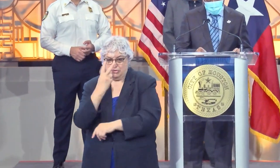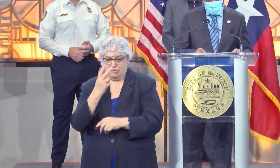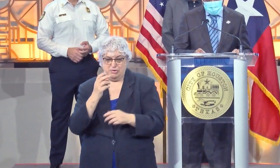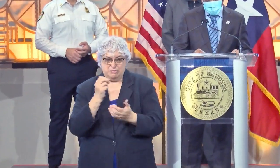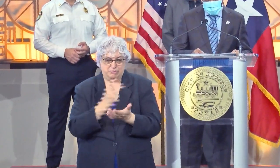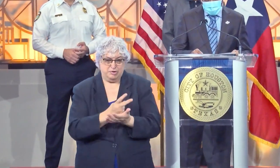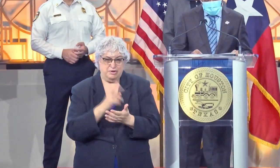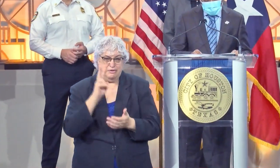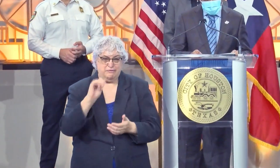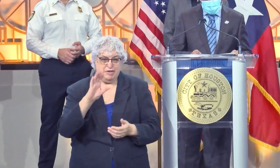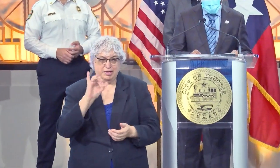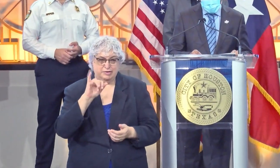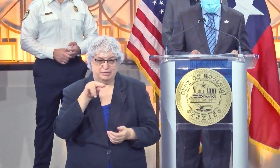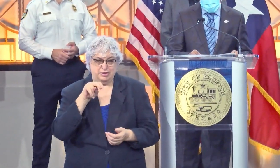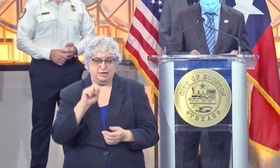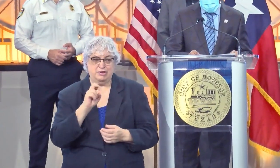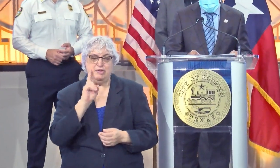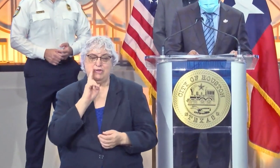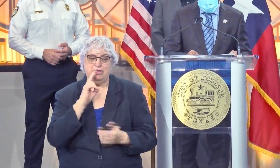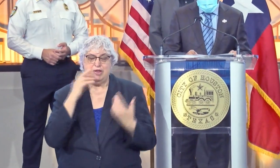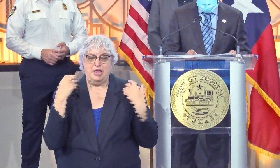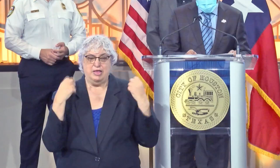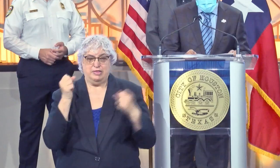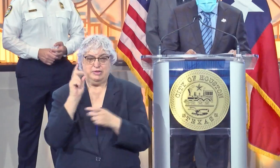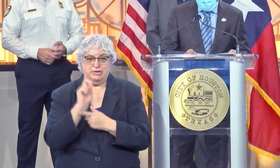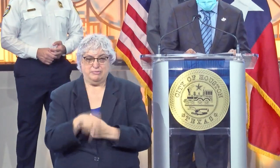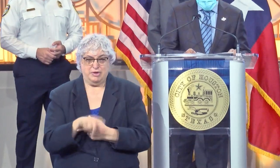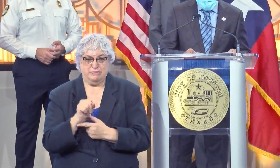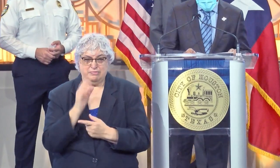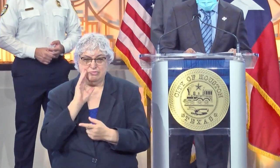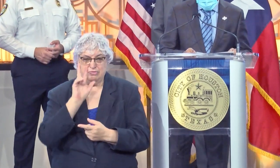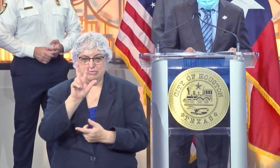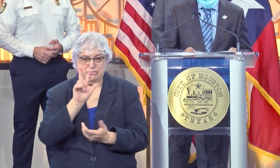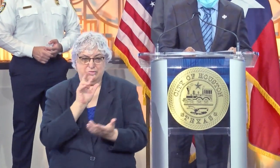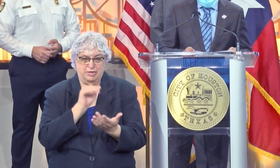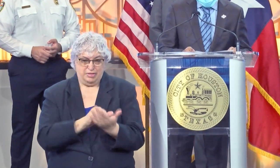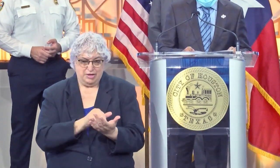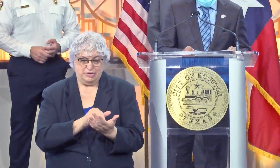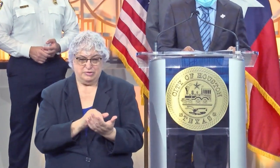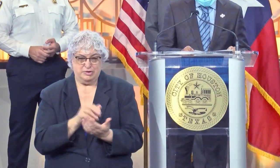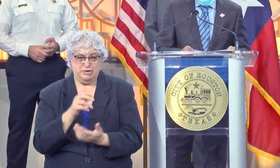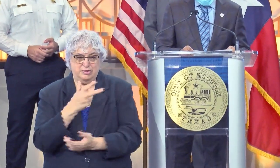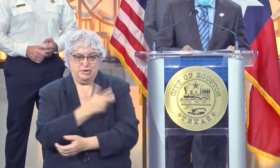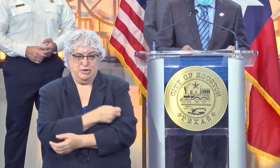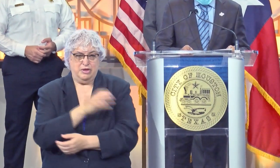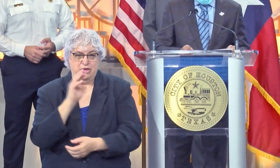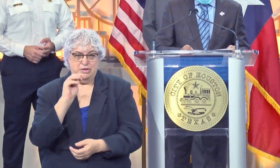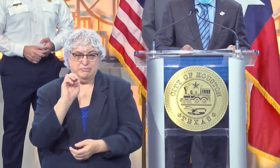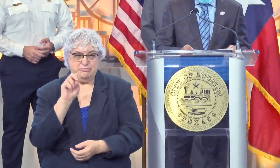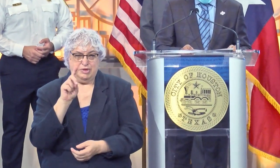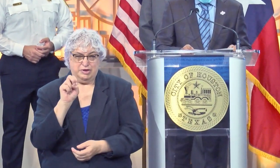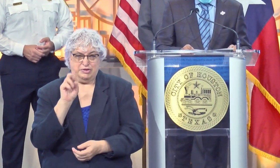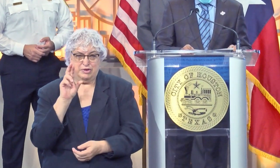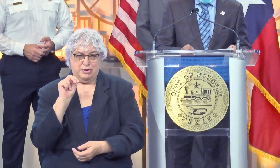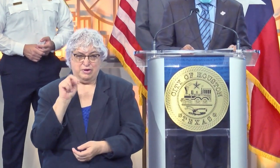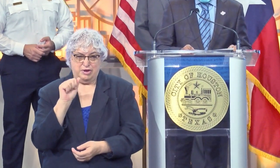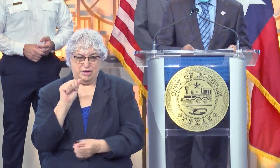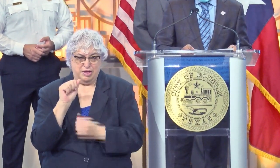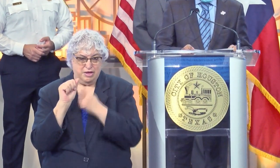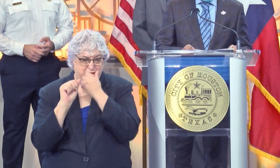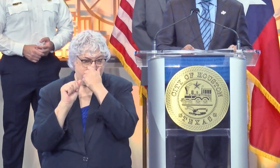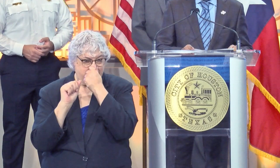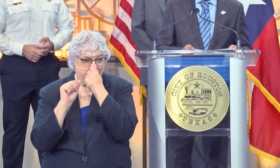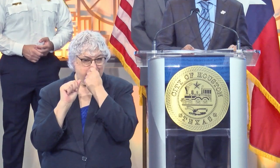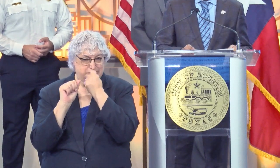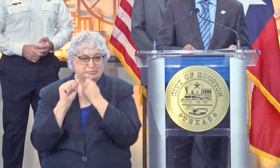week, the Houston Health Department is scheduled to receive 3,000 doses of Moderna's COVID-19